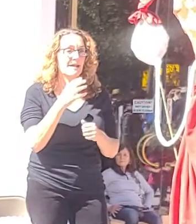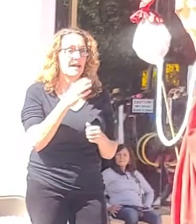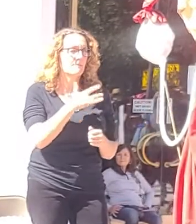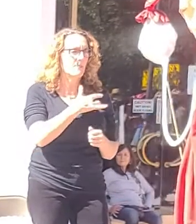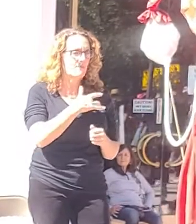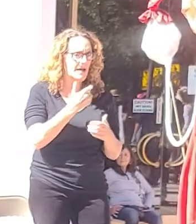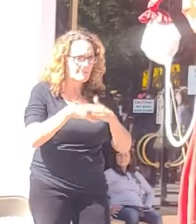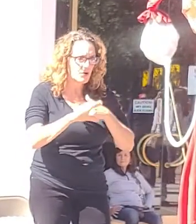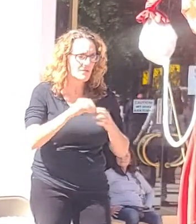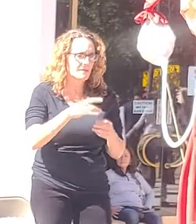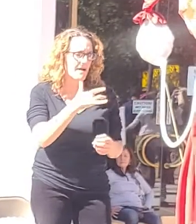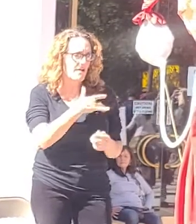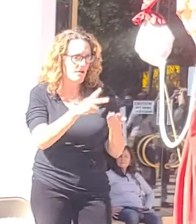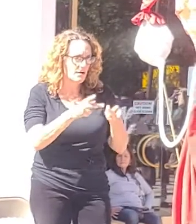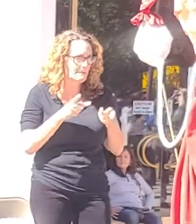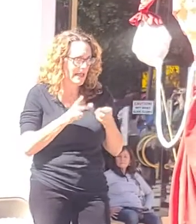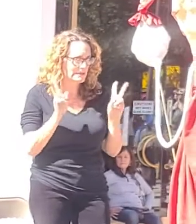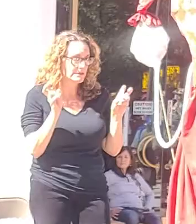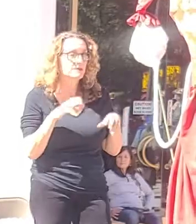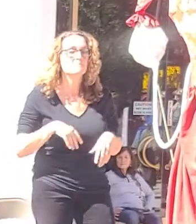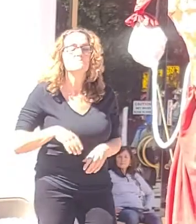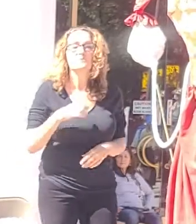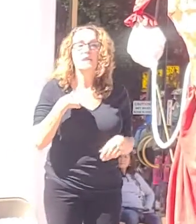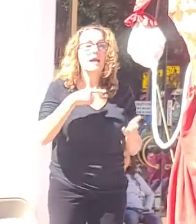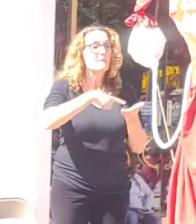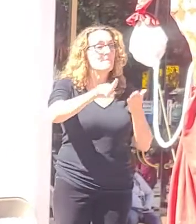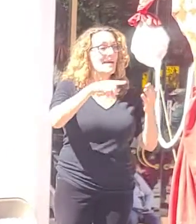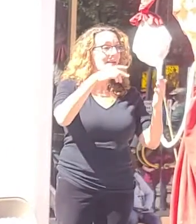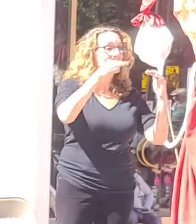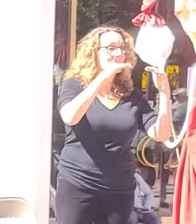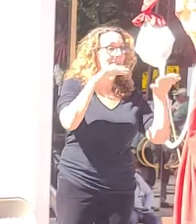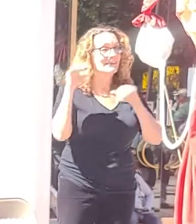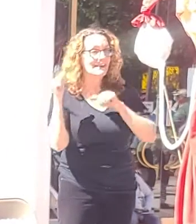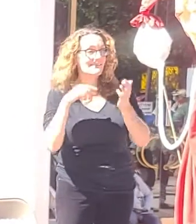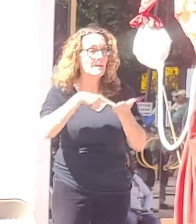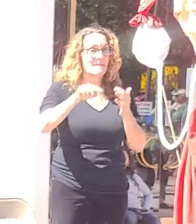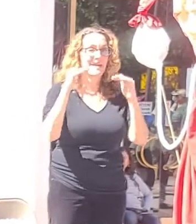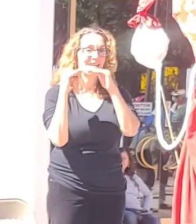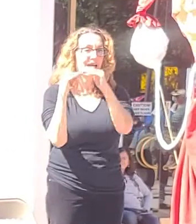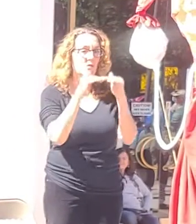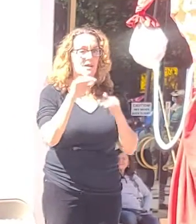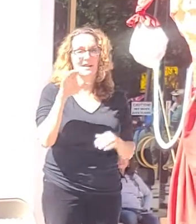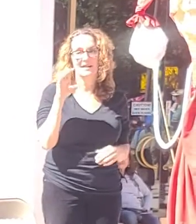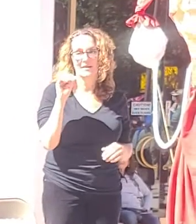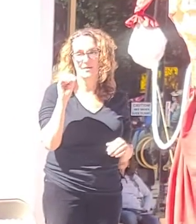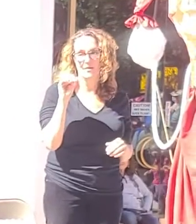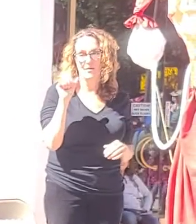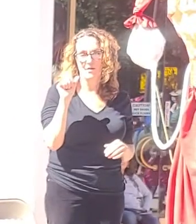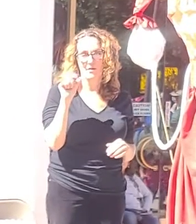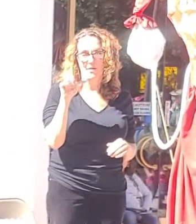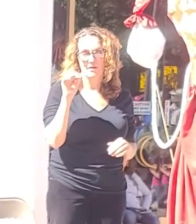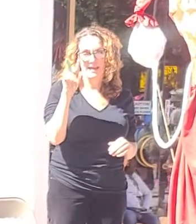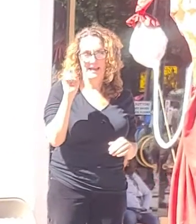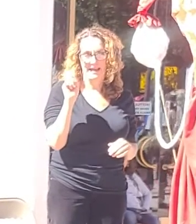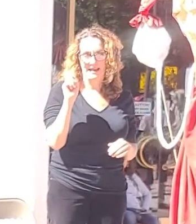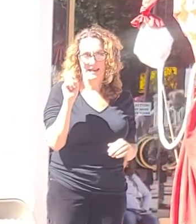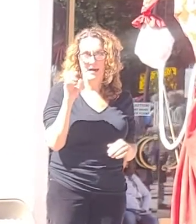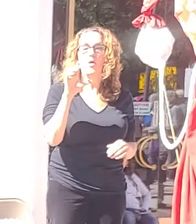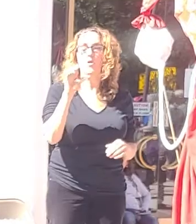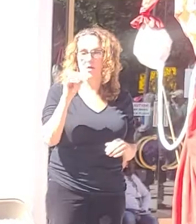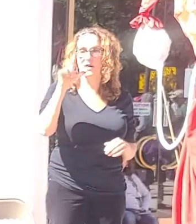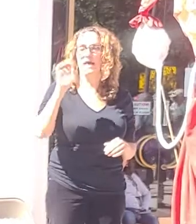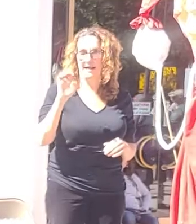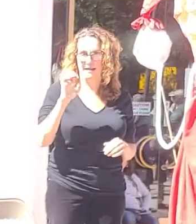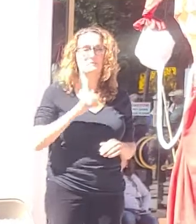there's organizations fighting for paid family leave and pay equity such as Olay and the Southwest Women's Law Center. So